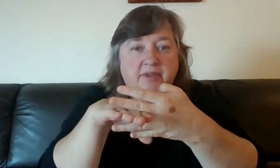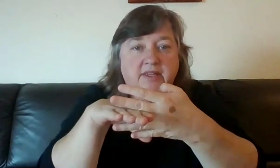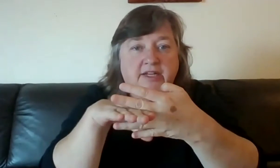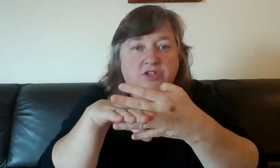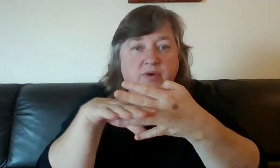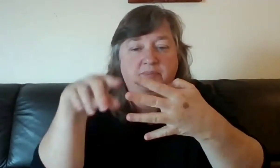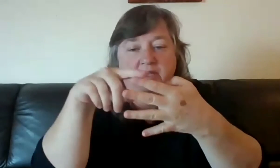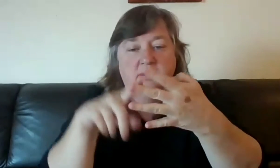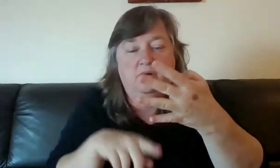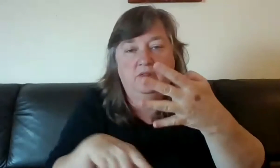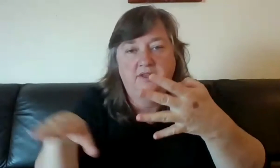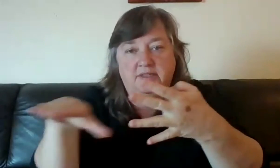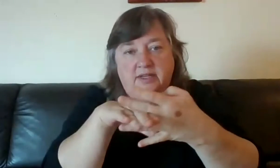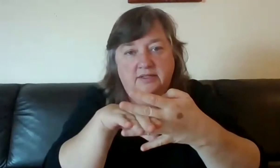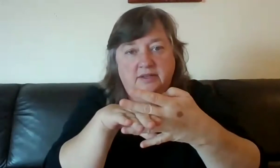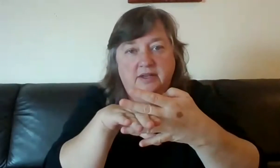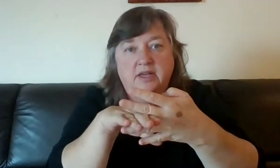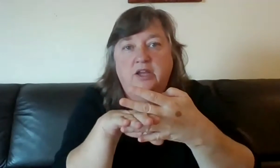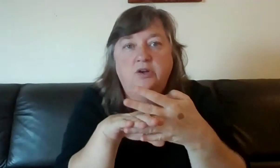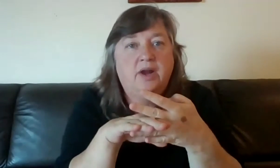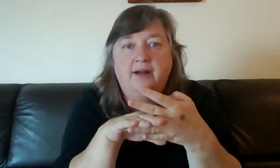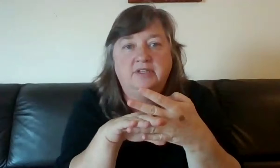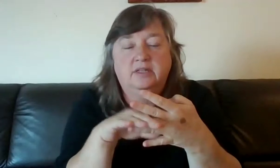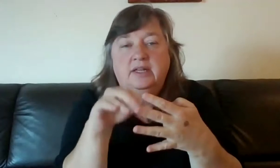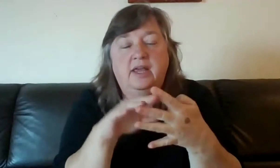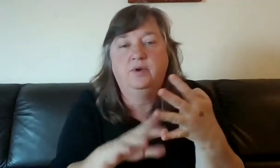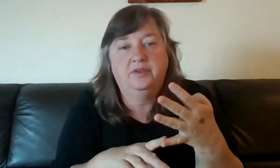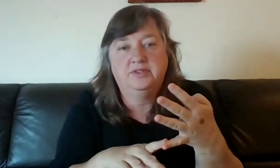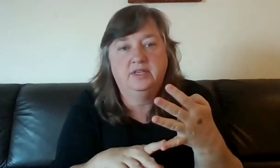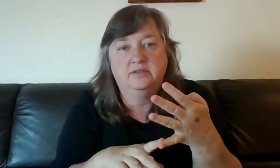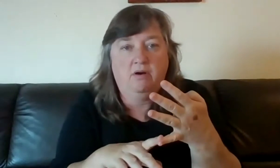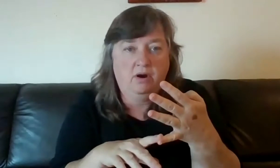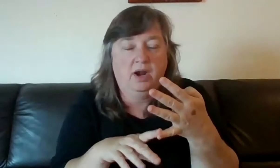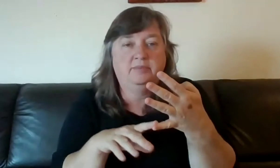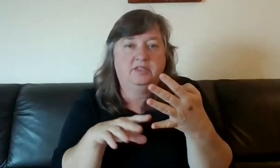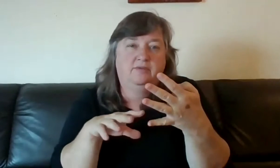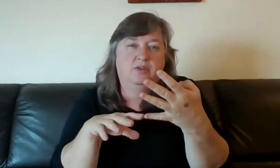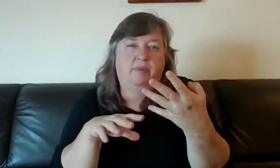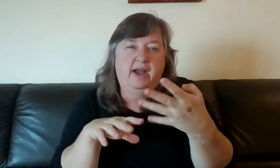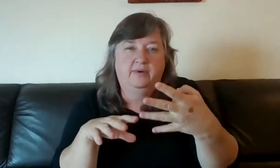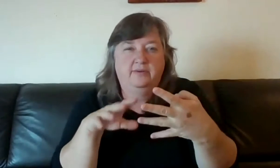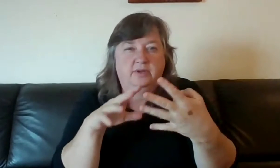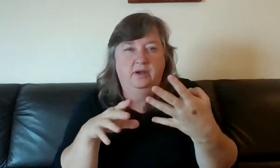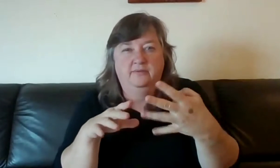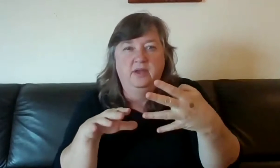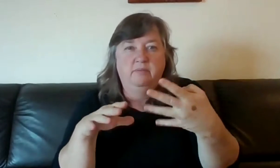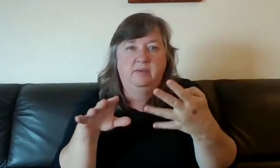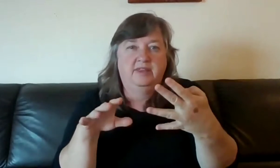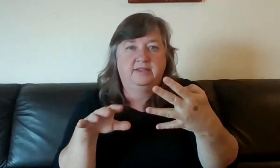that interrupts in all these things. Now you don't have to delineate what those things are. I'm just giving you the background of, maybe that's a